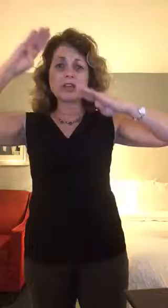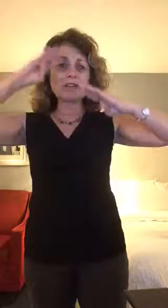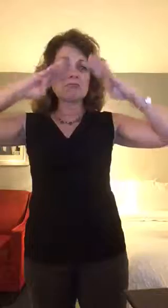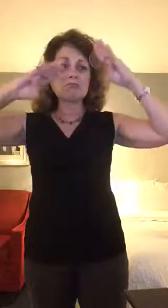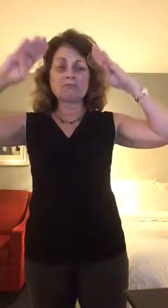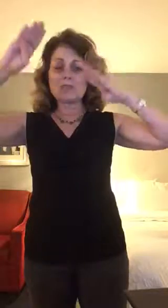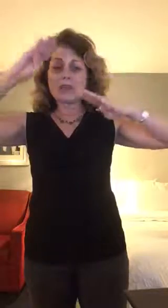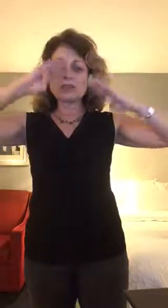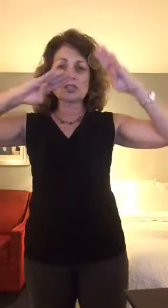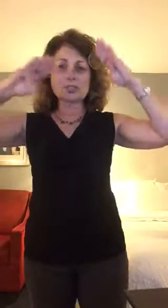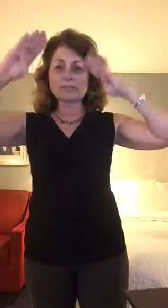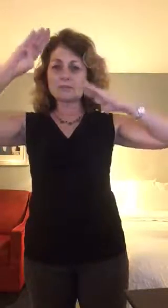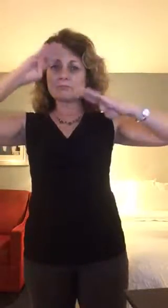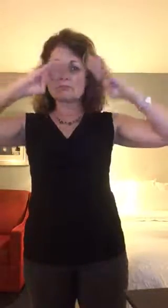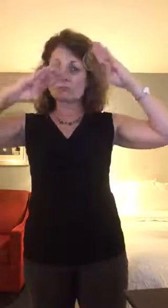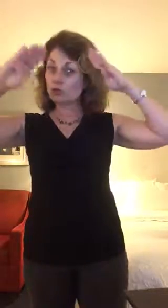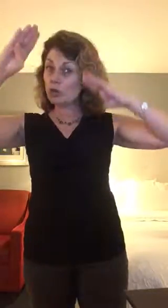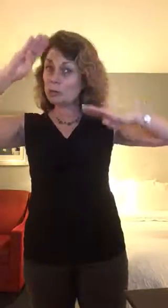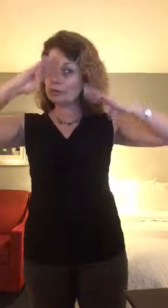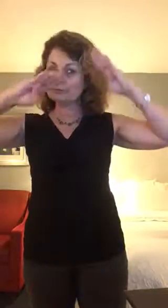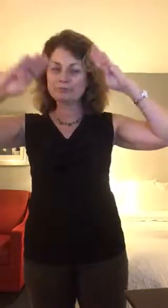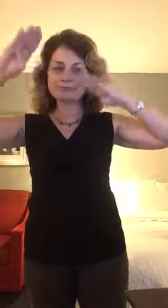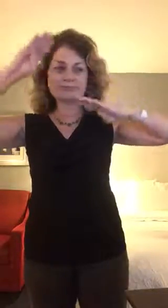worry, anxious, trouble.